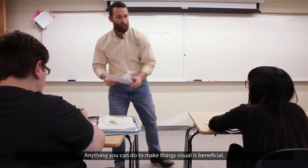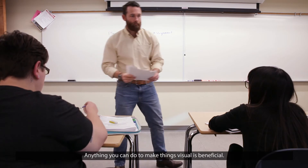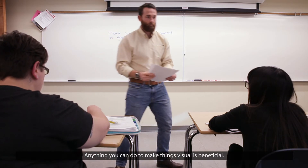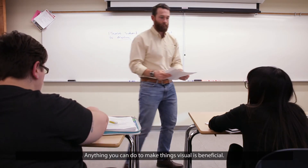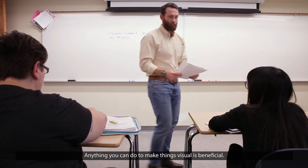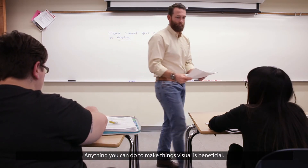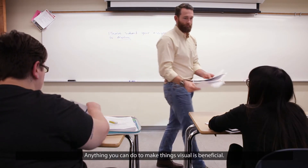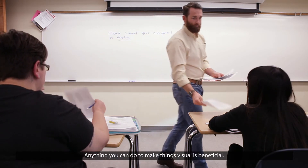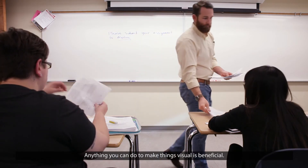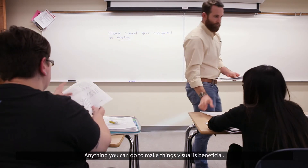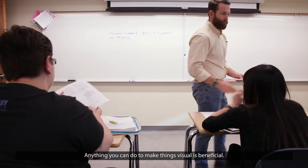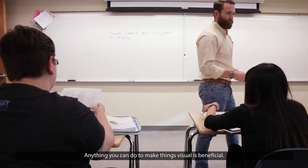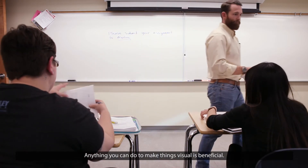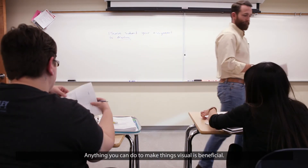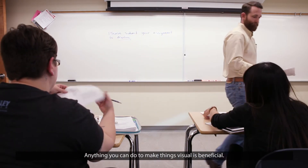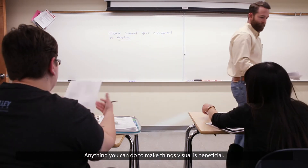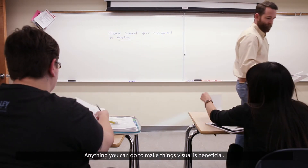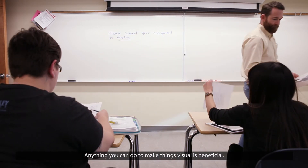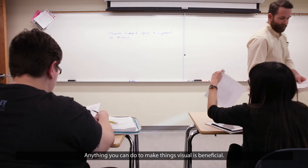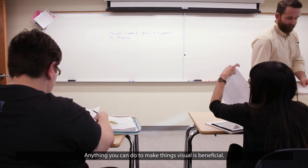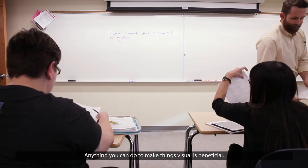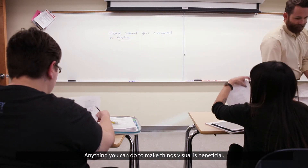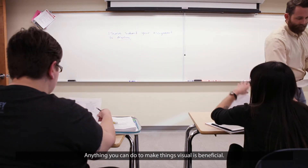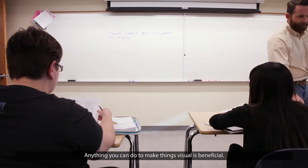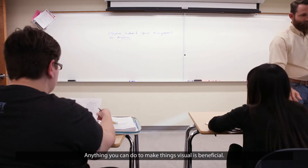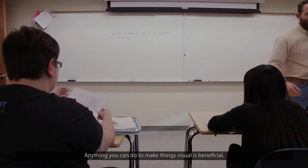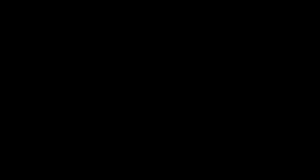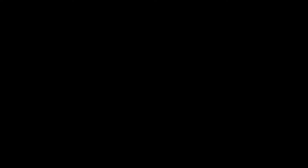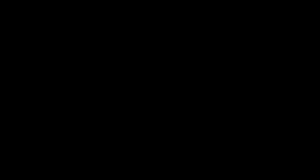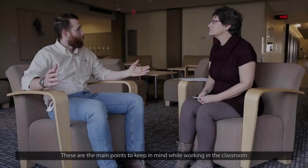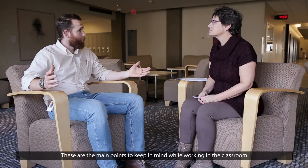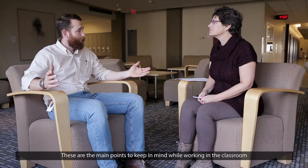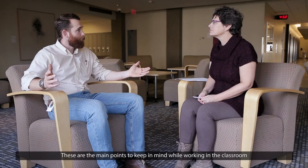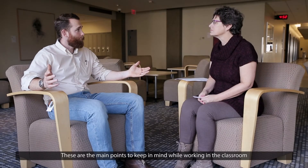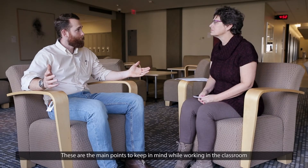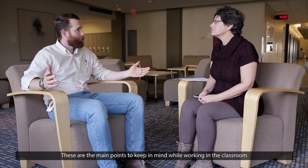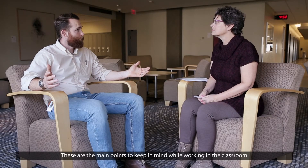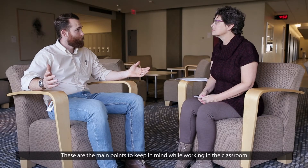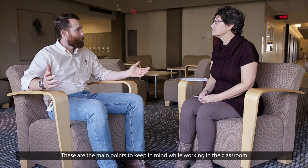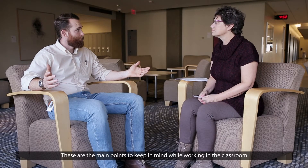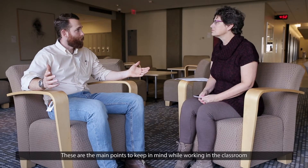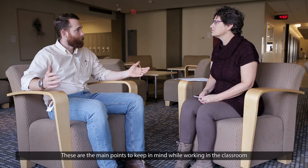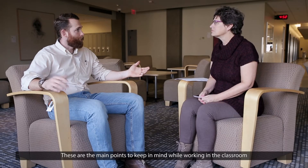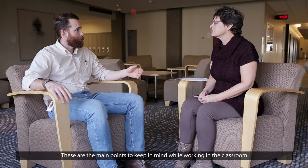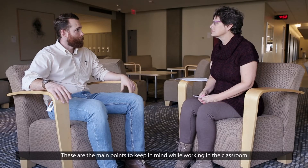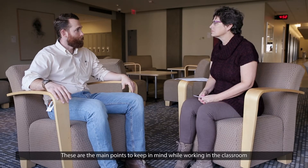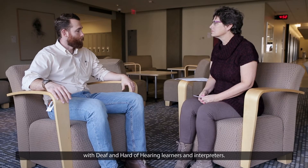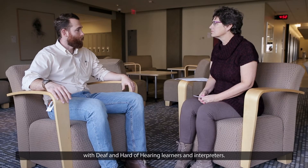Anything you can do to make things visual is beneficial. These are the main points to keep in mind while working in the classroom with deaf or